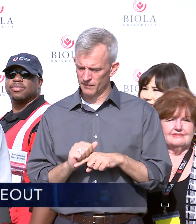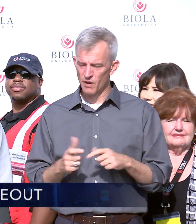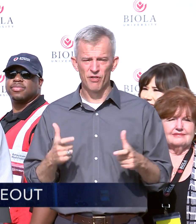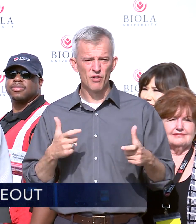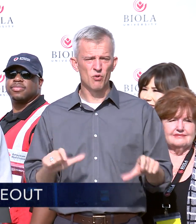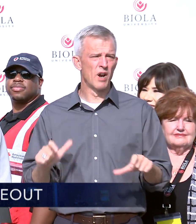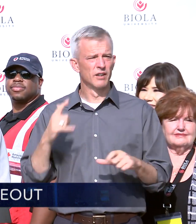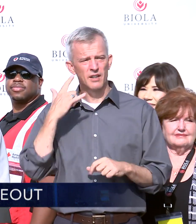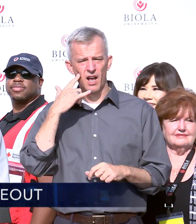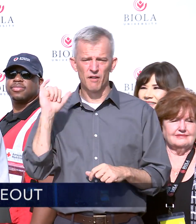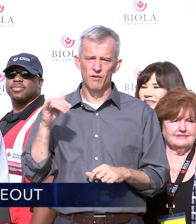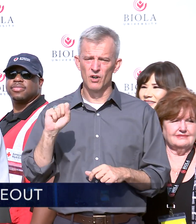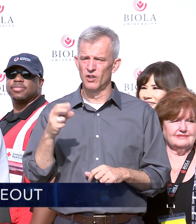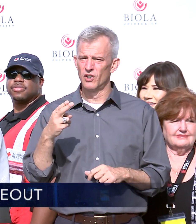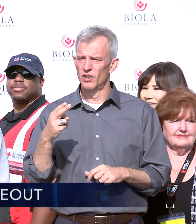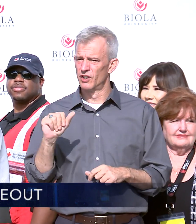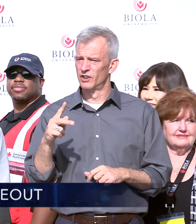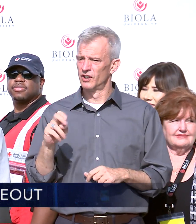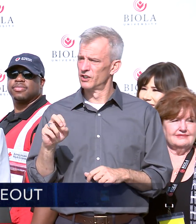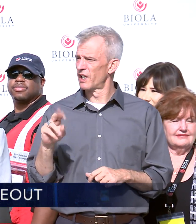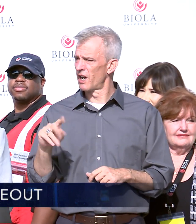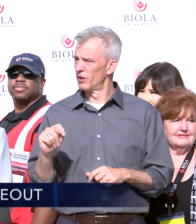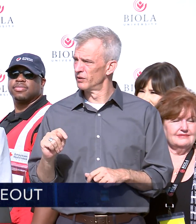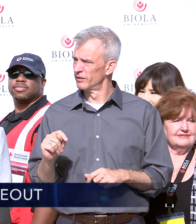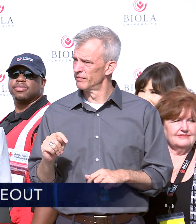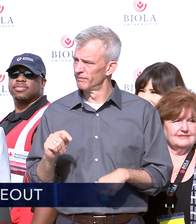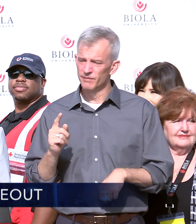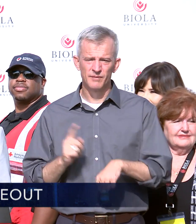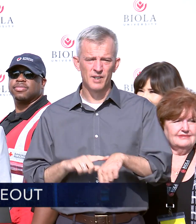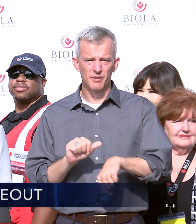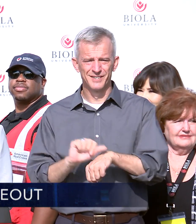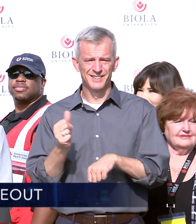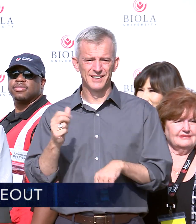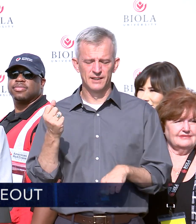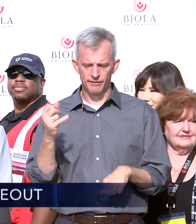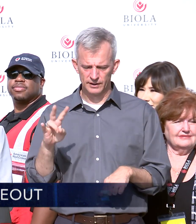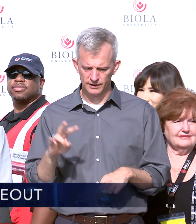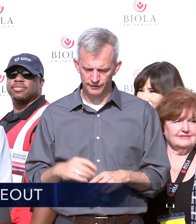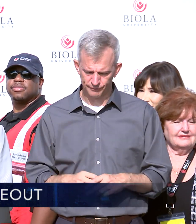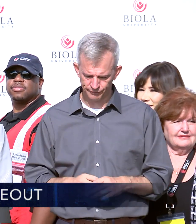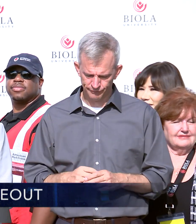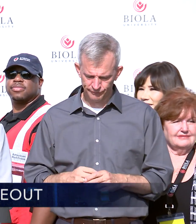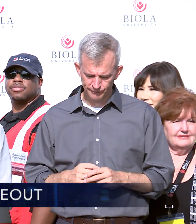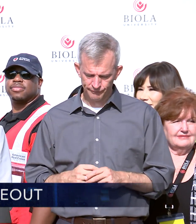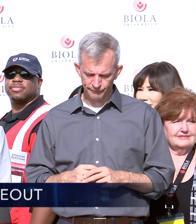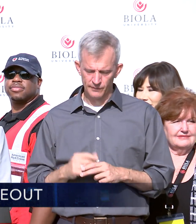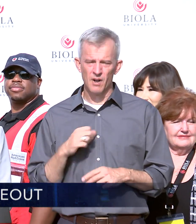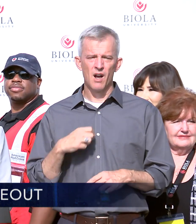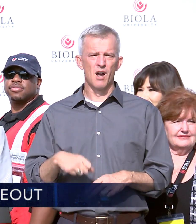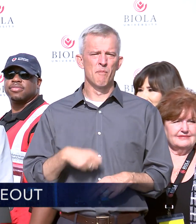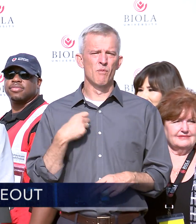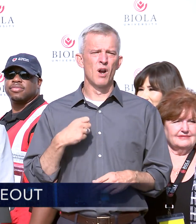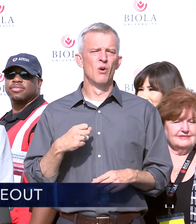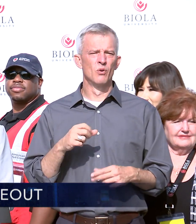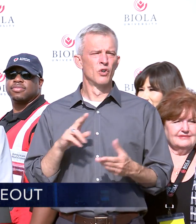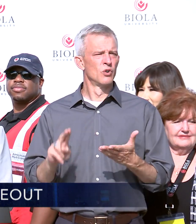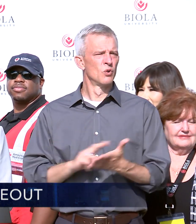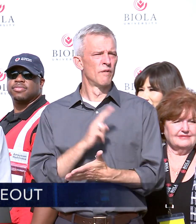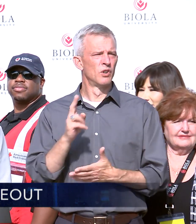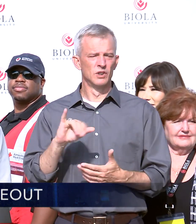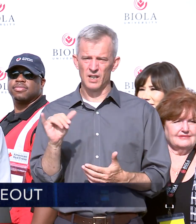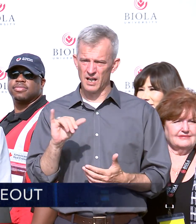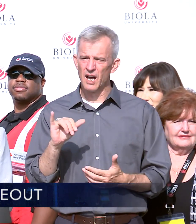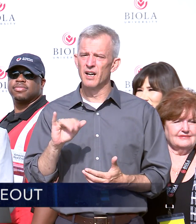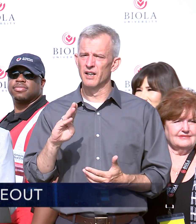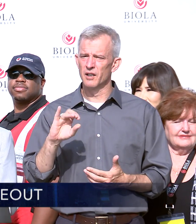Great California ShakeOut at 1017. And I'm proud that a university like